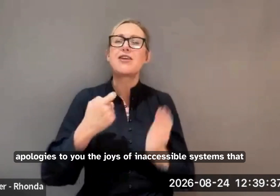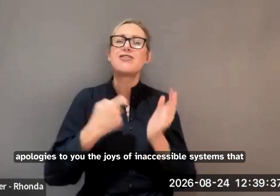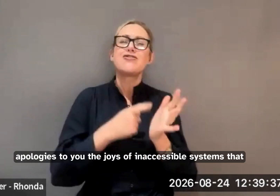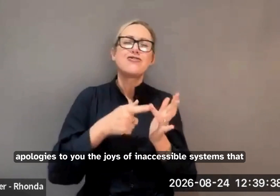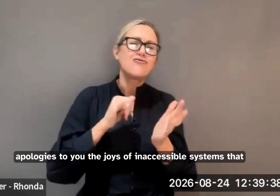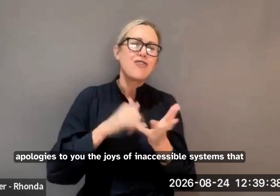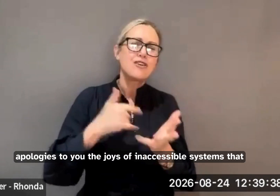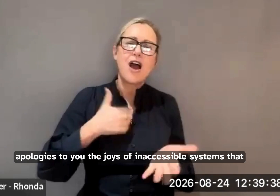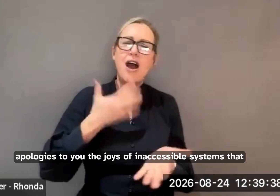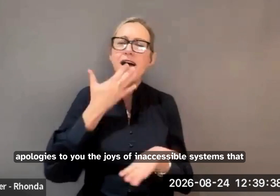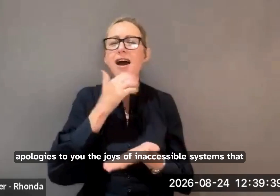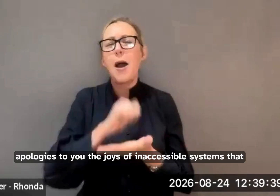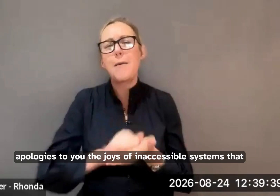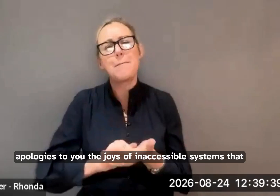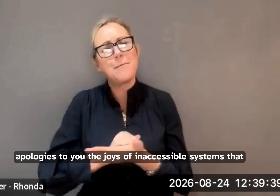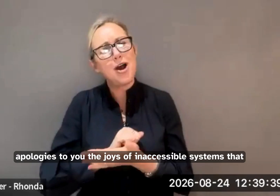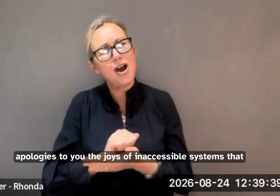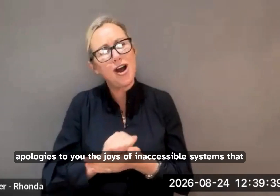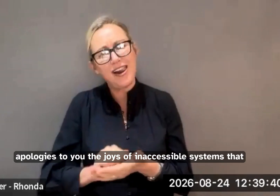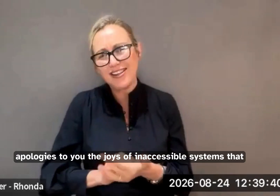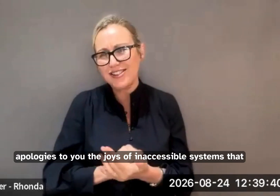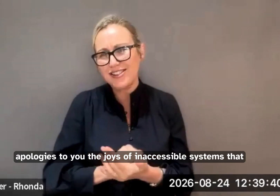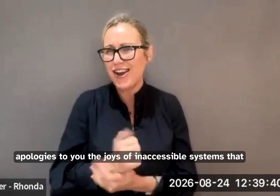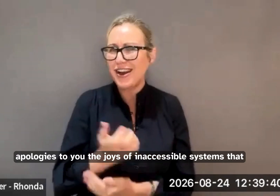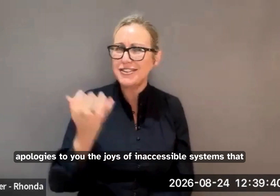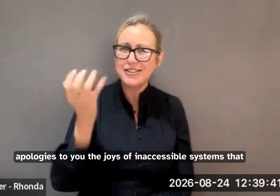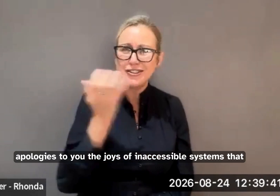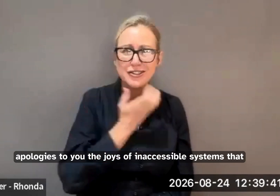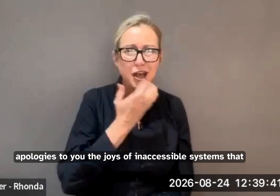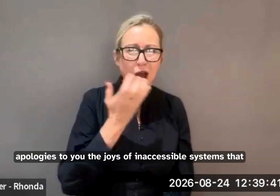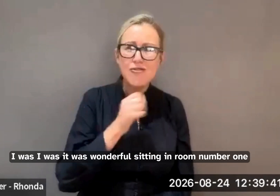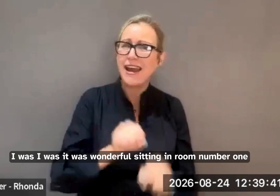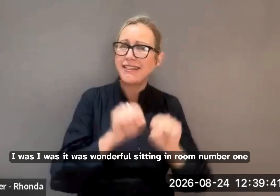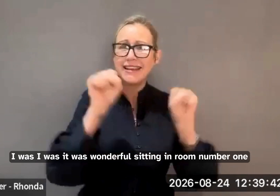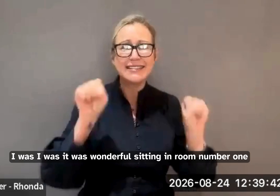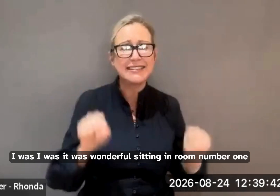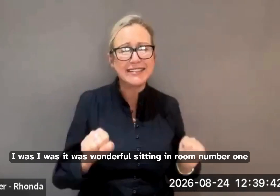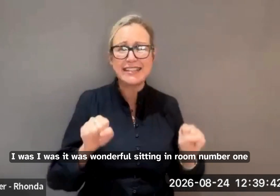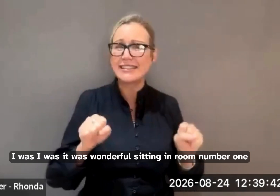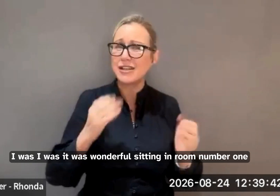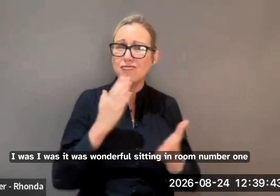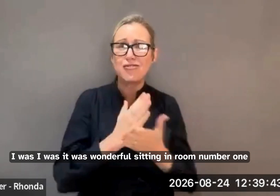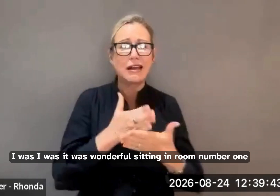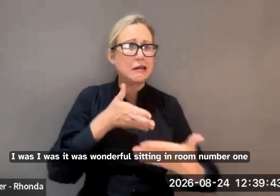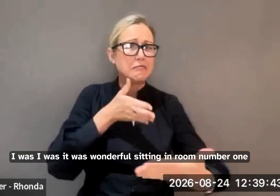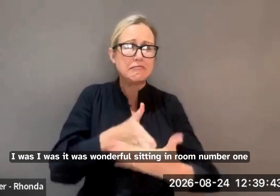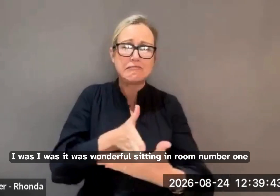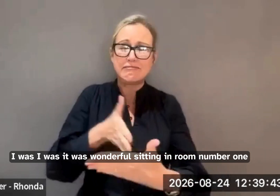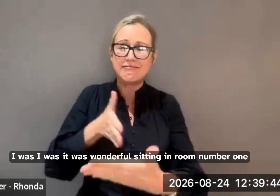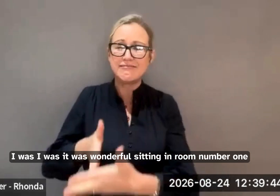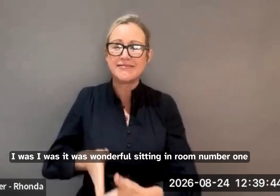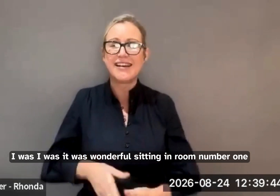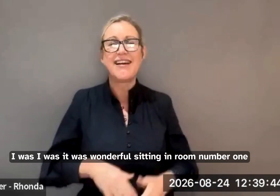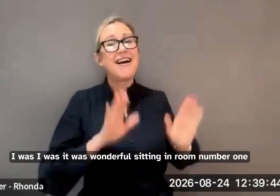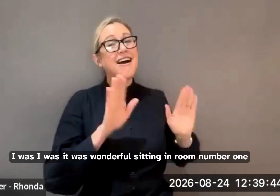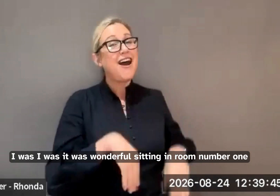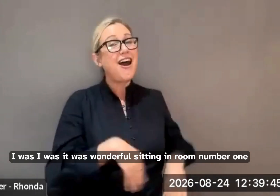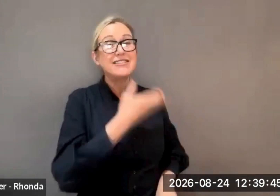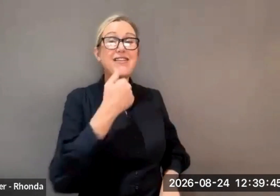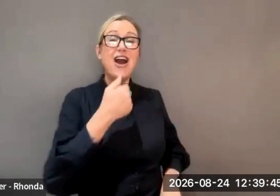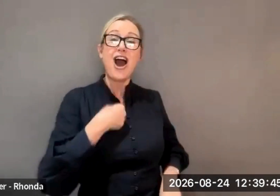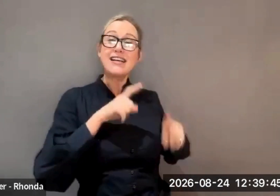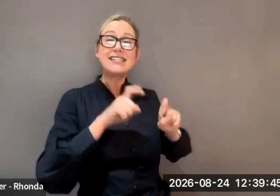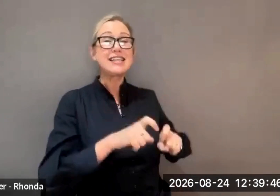humblest apologies to you. The joys of inaccessible systems that it was wonderful sitting in room number